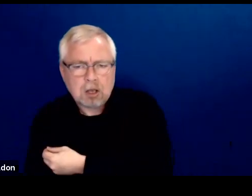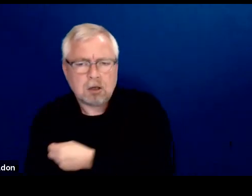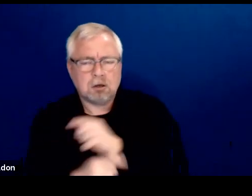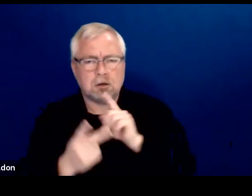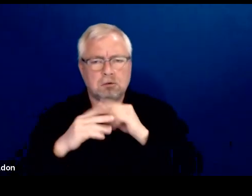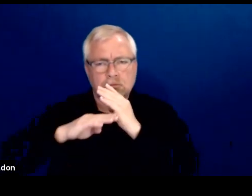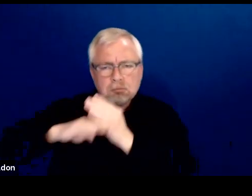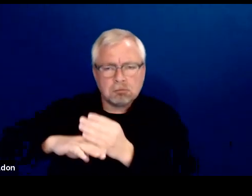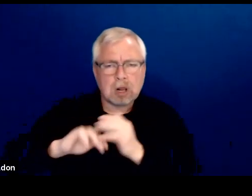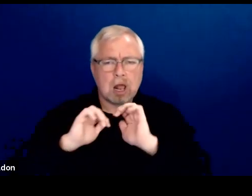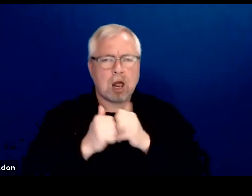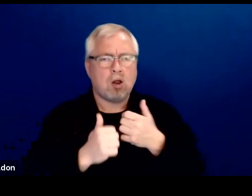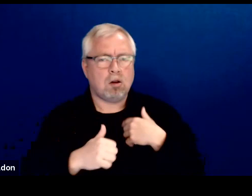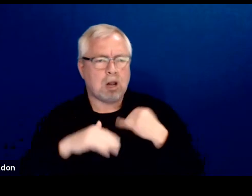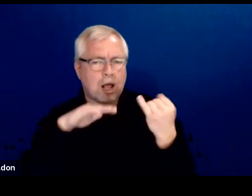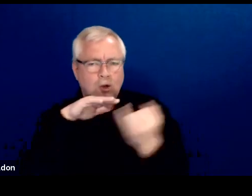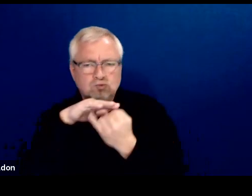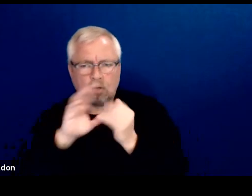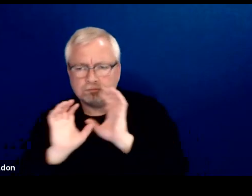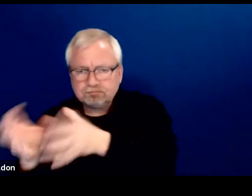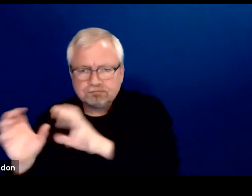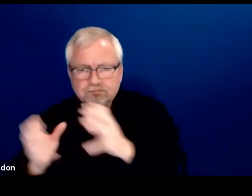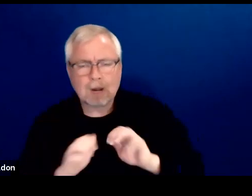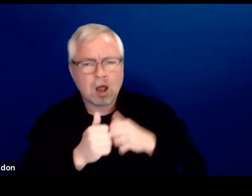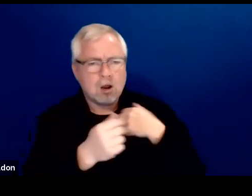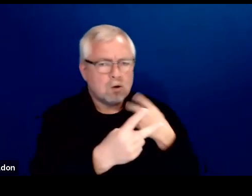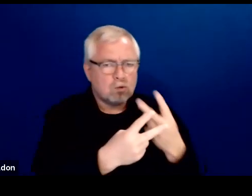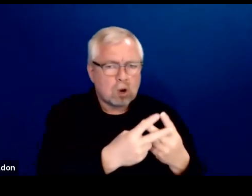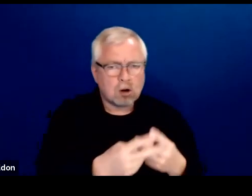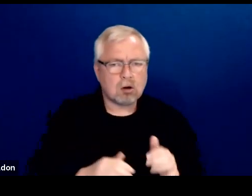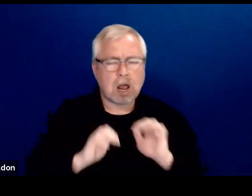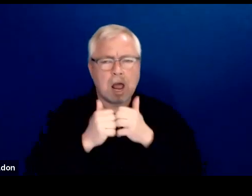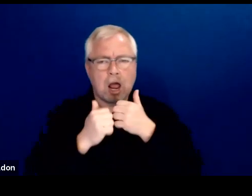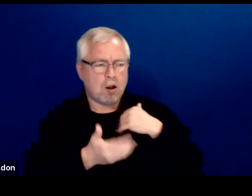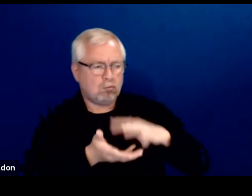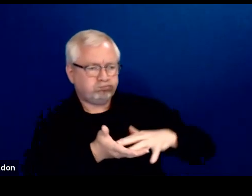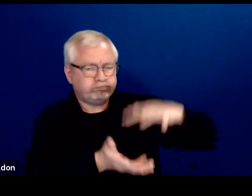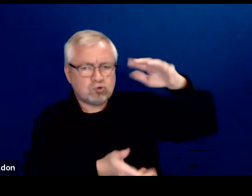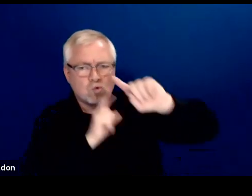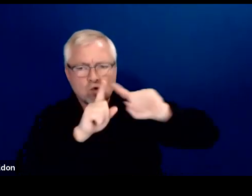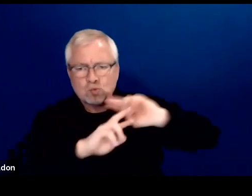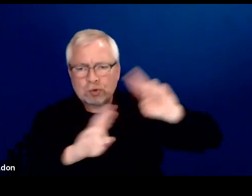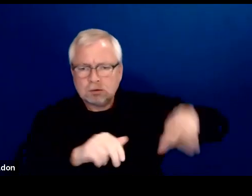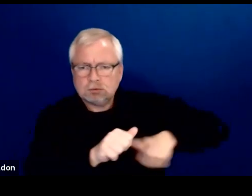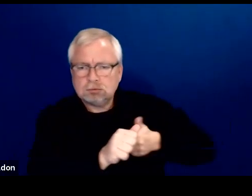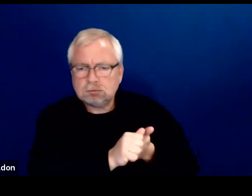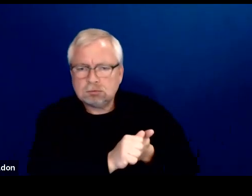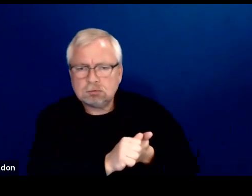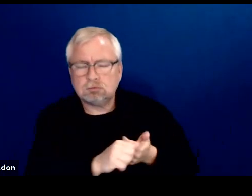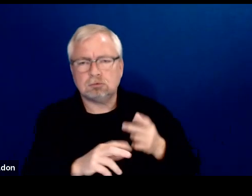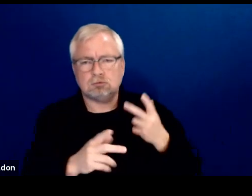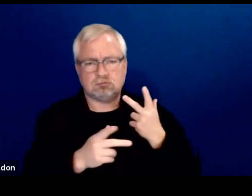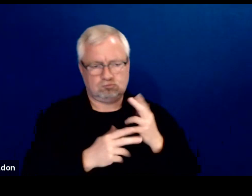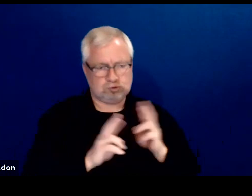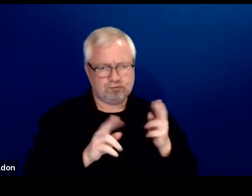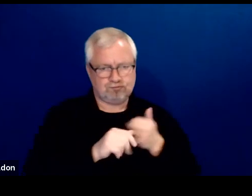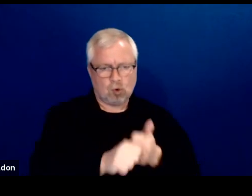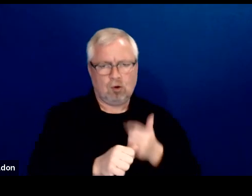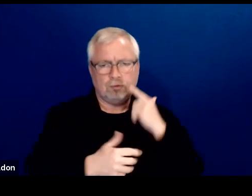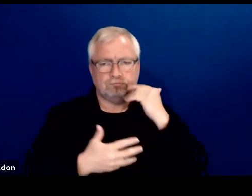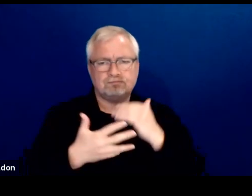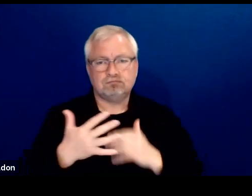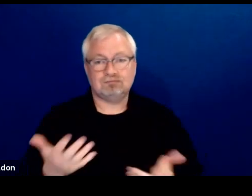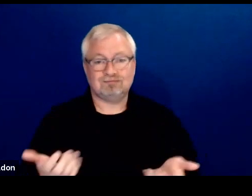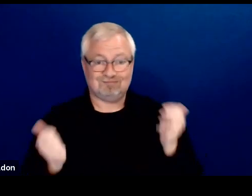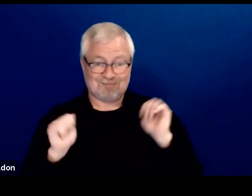continue to restock our state strategic reserves? So with that, I think what I'm going to do is Commissioner Malcolm, if you